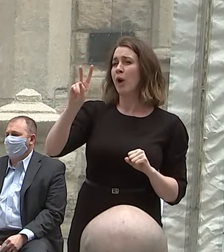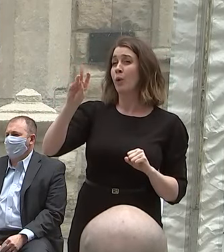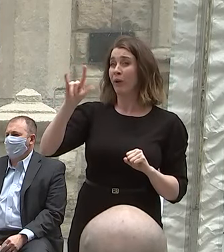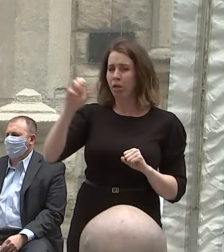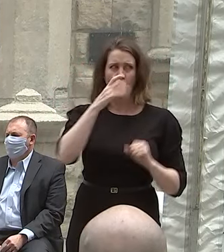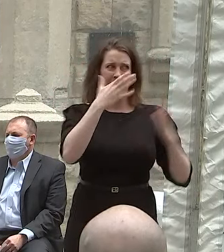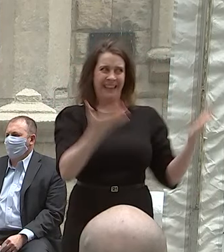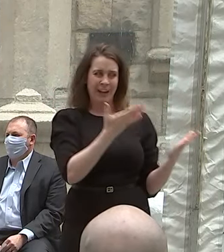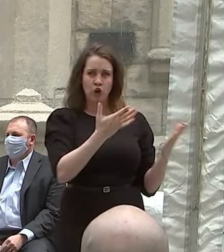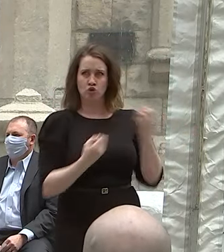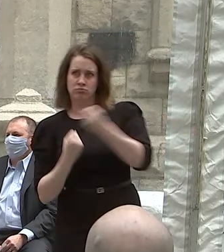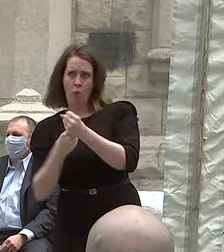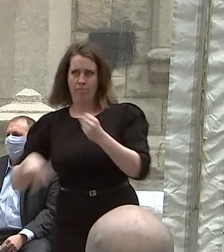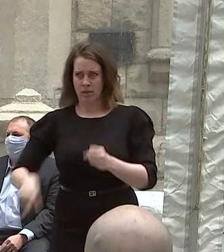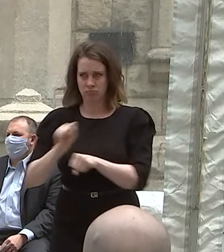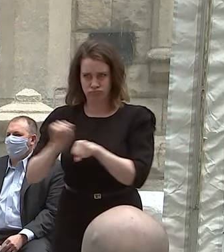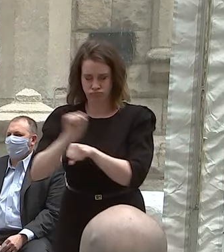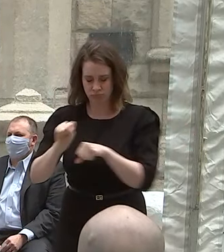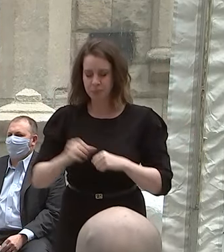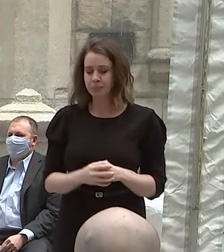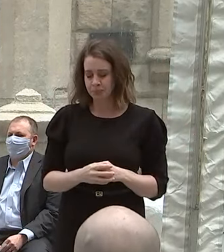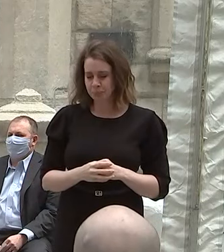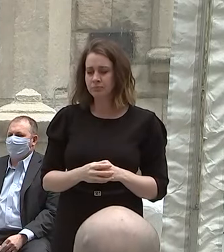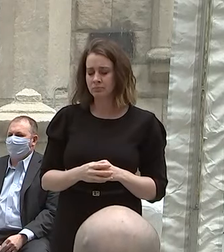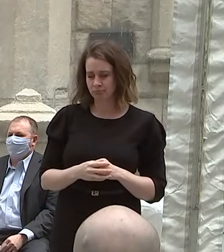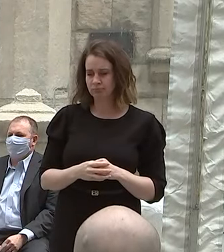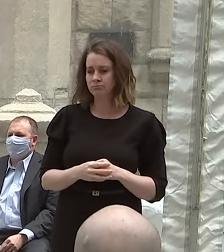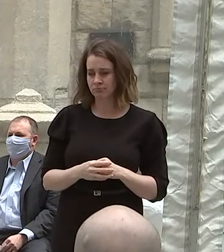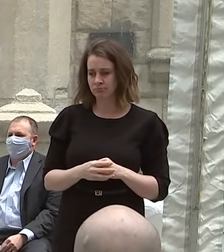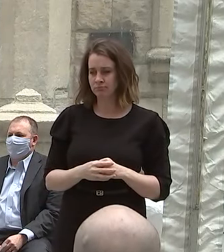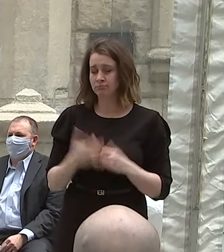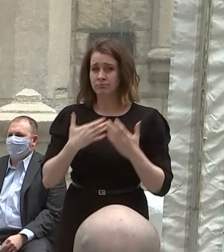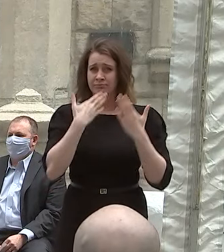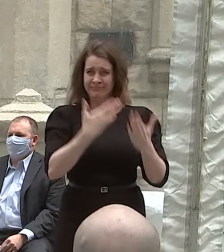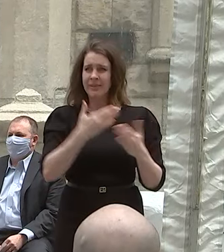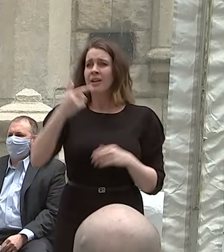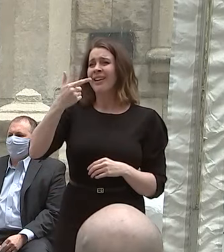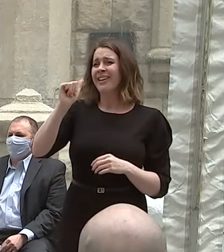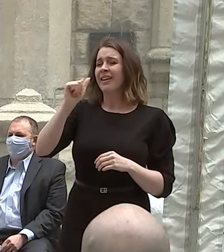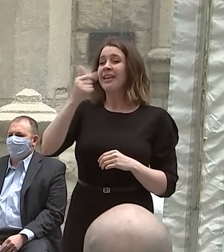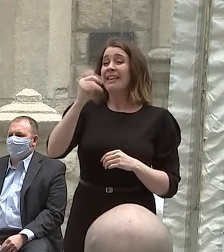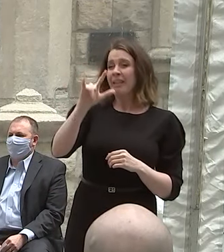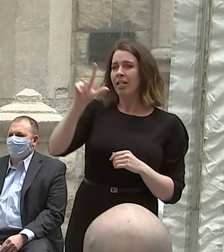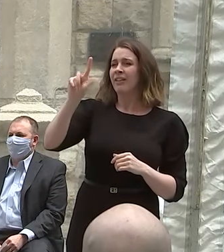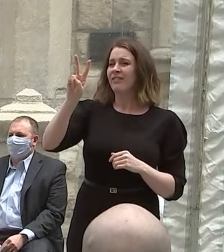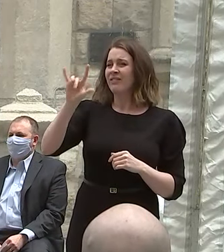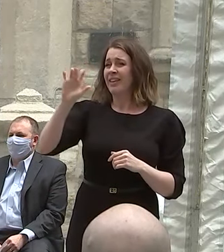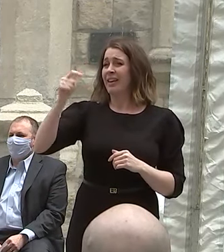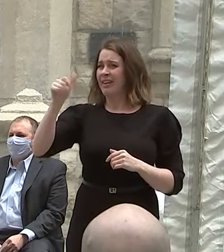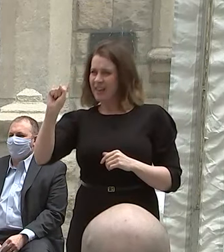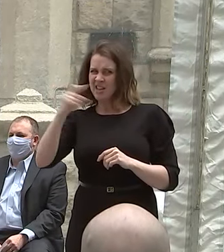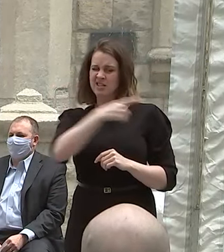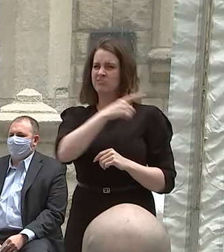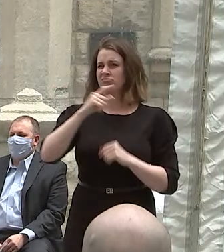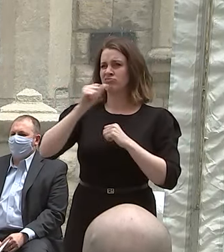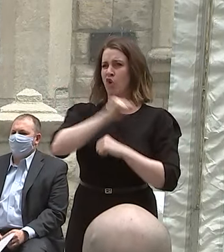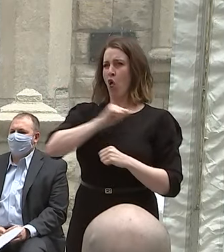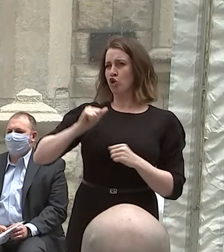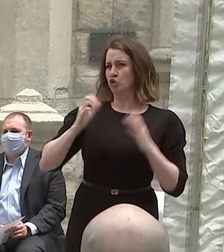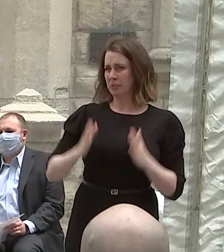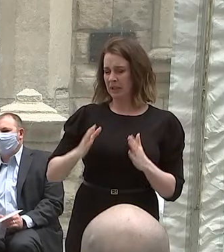effort. Similarly, I thank my friend, Alderman Gil Villegas, who also helped coordinate the